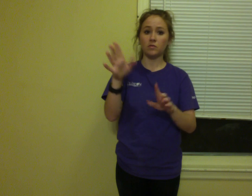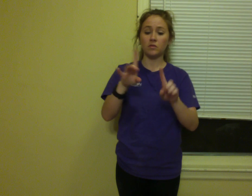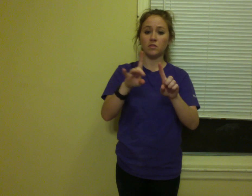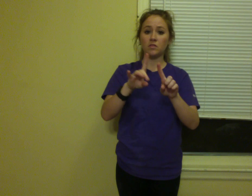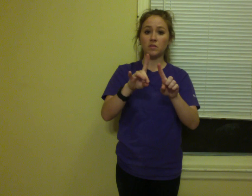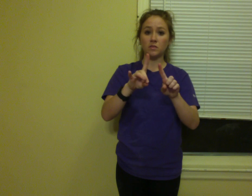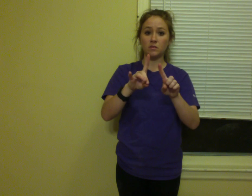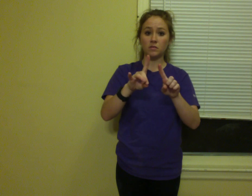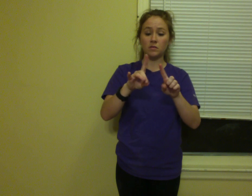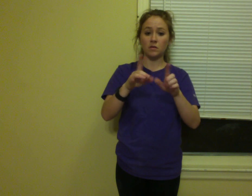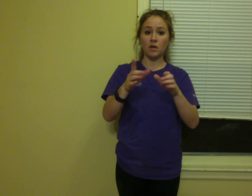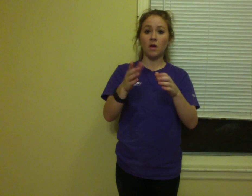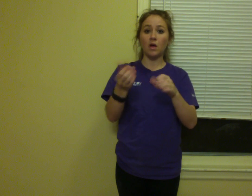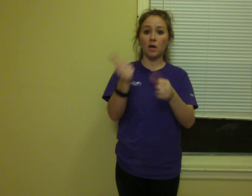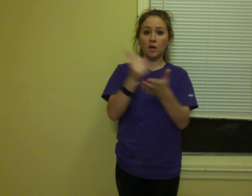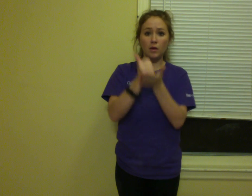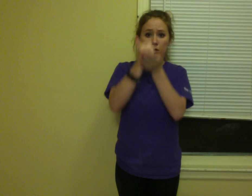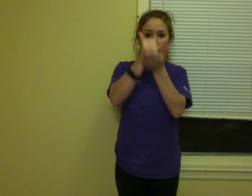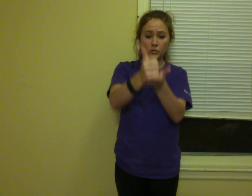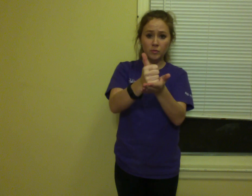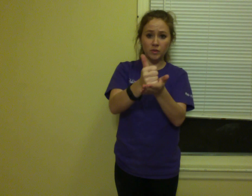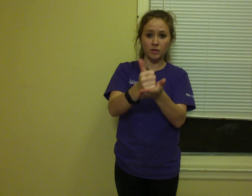balance aided the further growth of democracy.